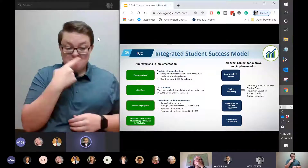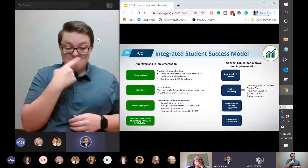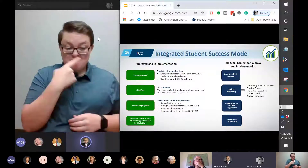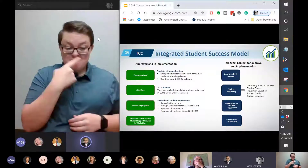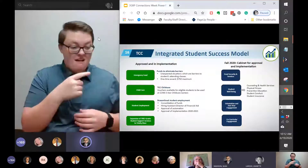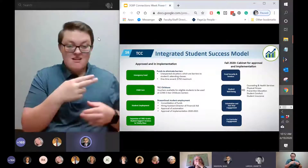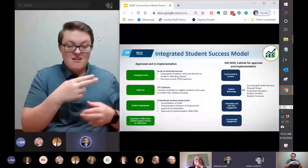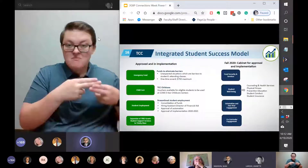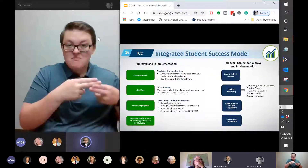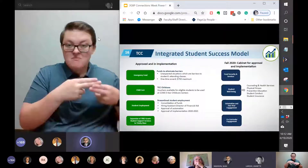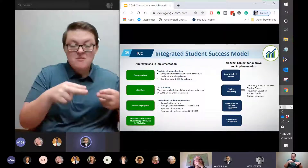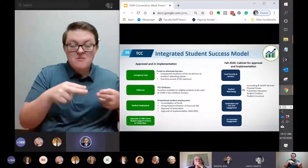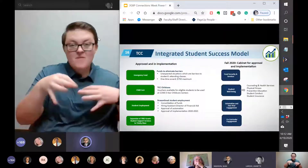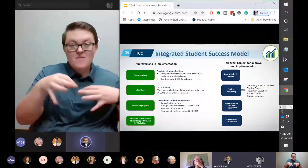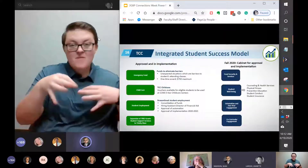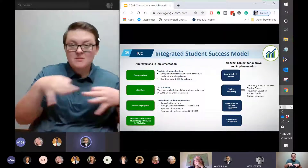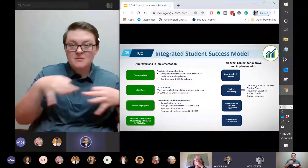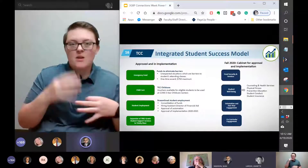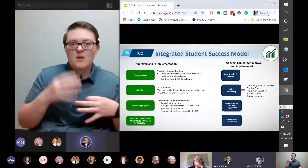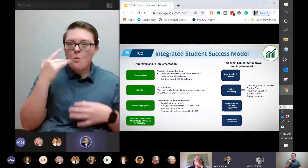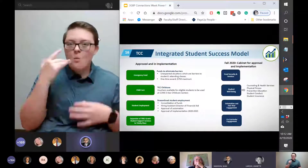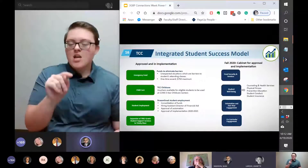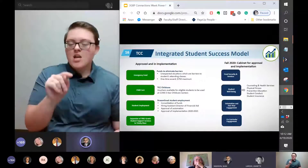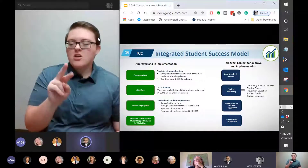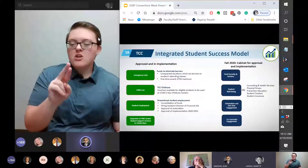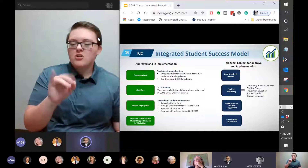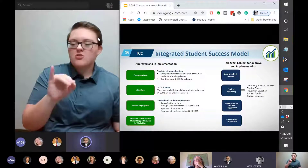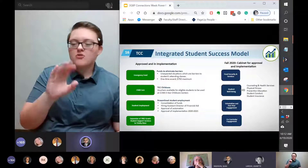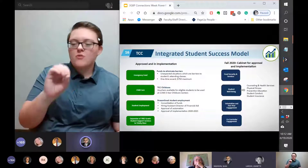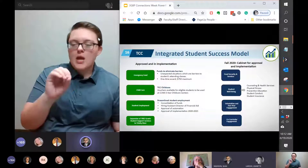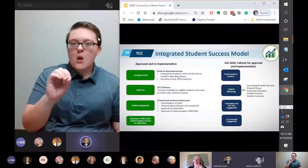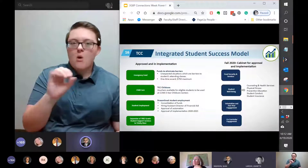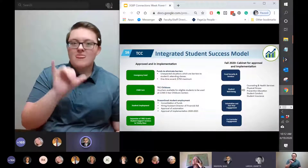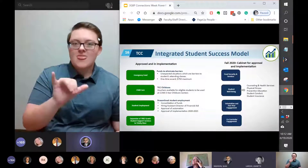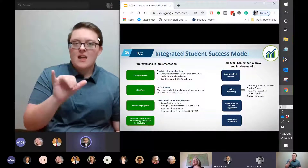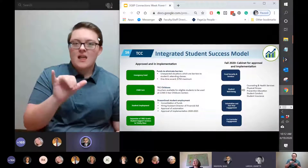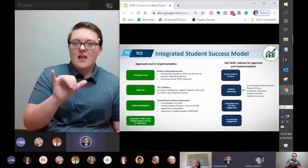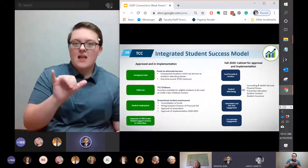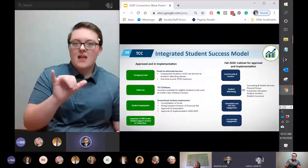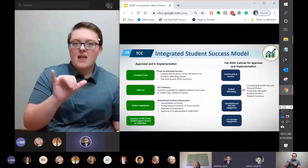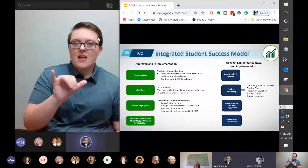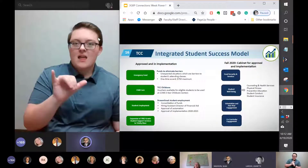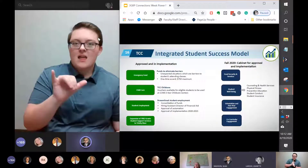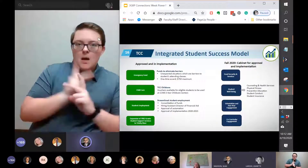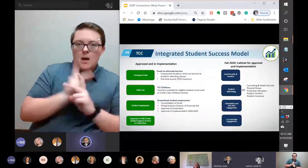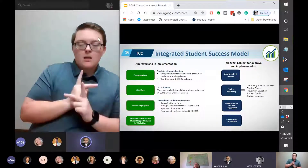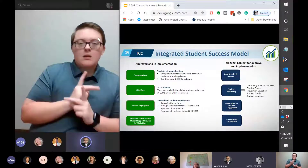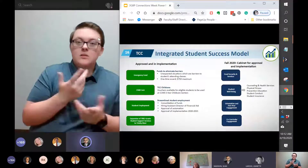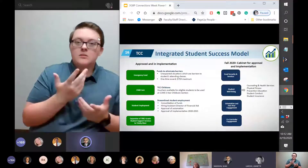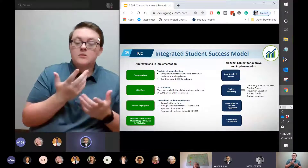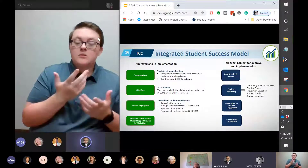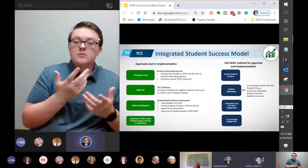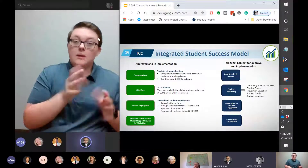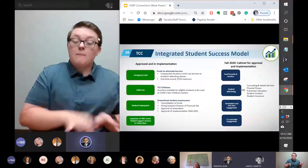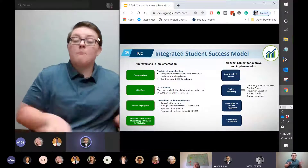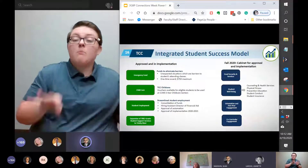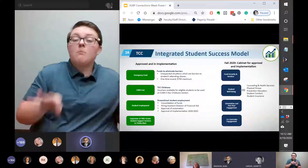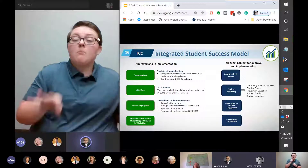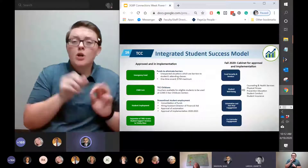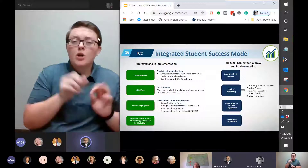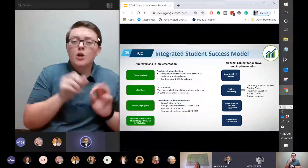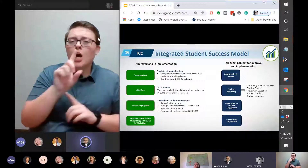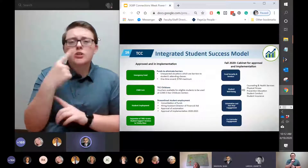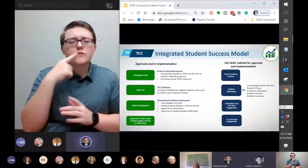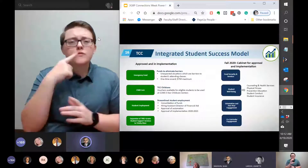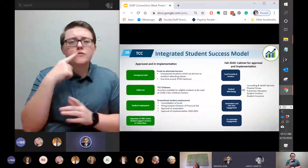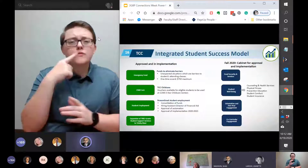how important the TRIO grant and work will be, not only to TCC, but to